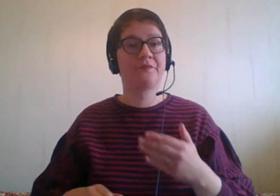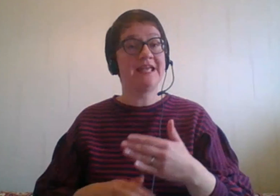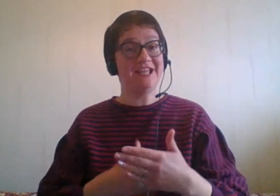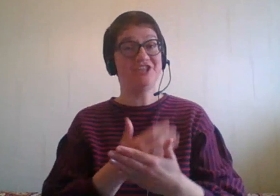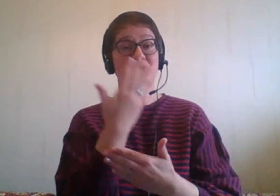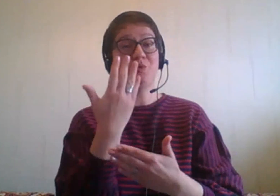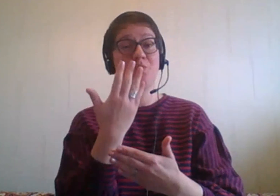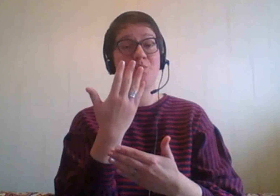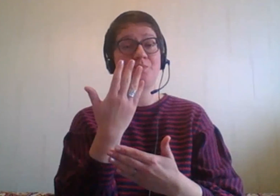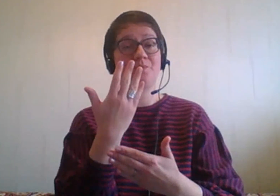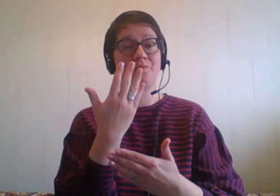New,